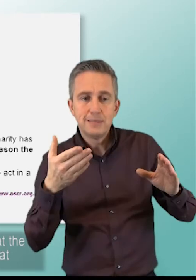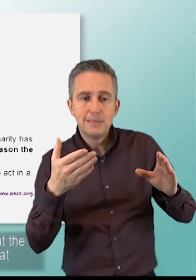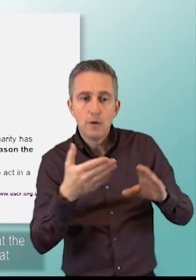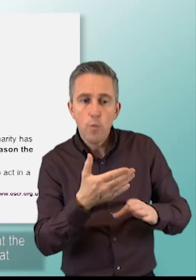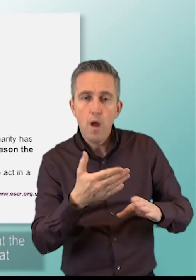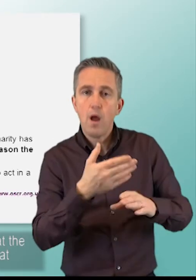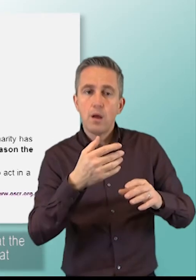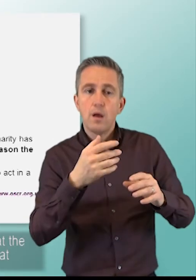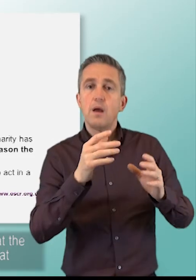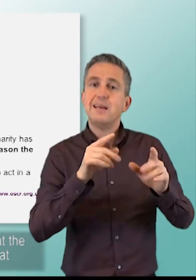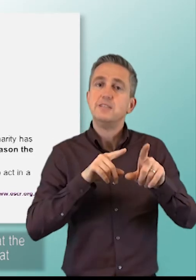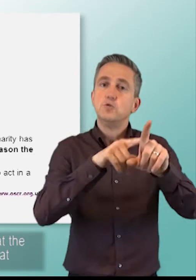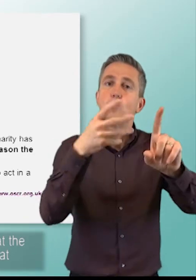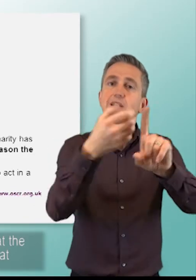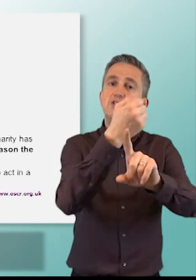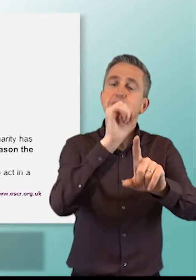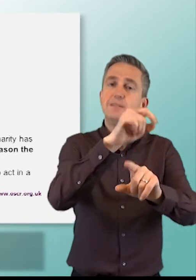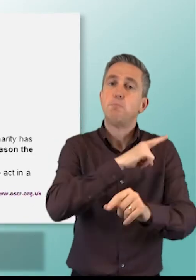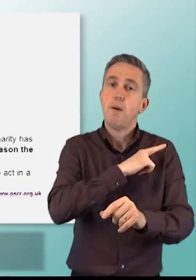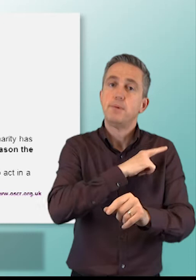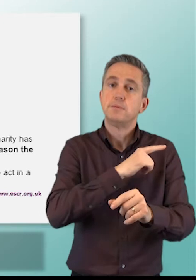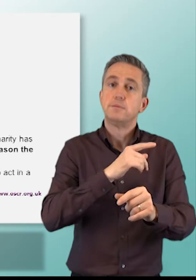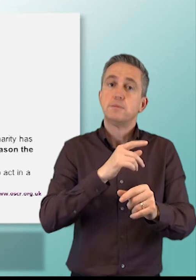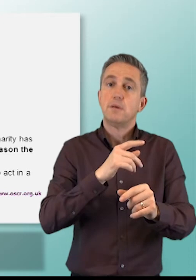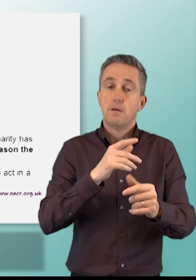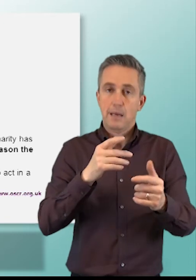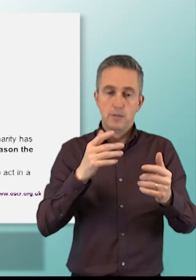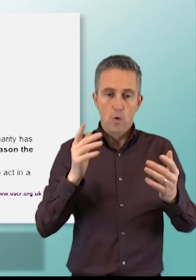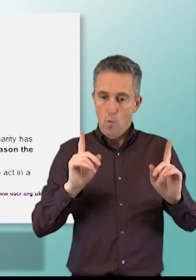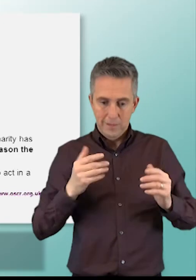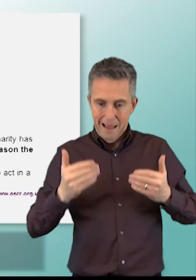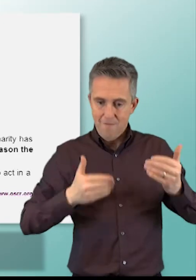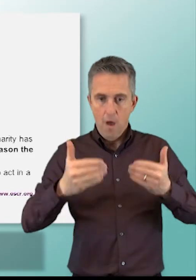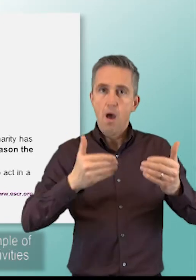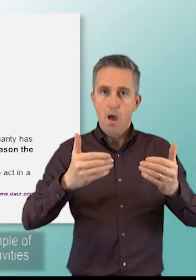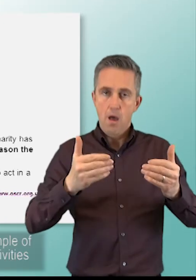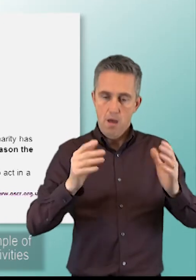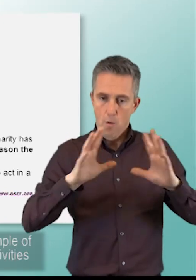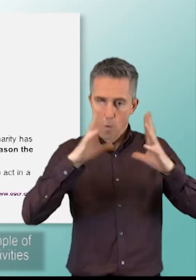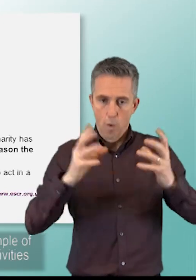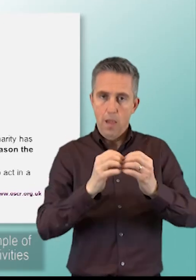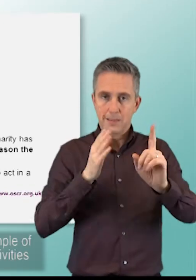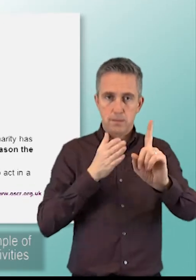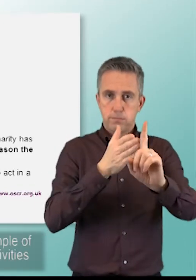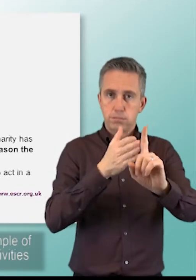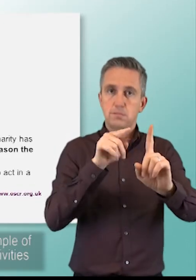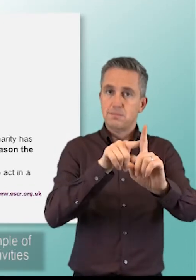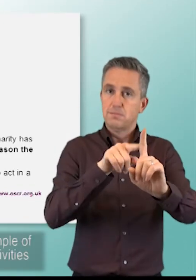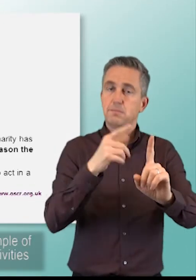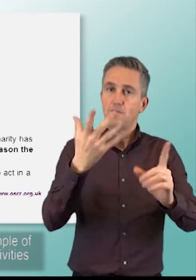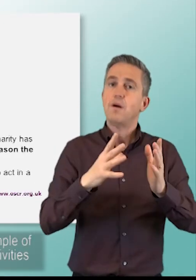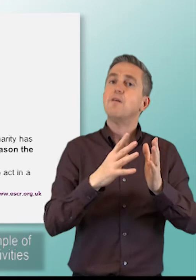the charity carries out have to be in furtherance of that purpose, be that directly or indirectly. And when I talk about indirectly, I would give